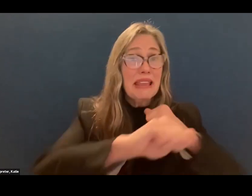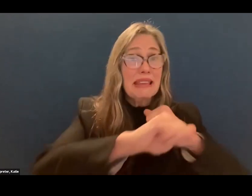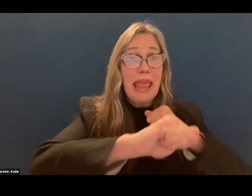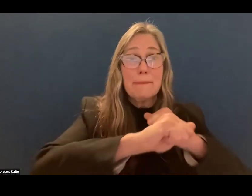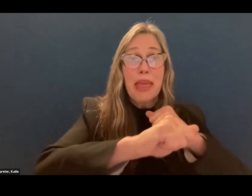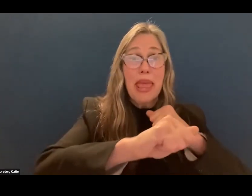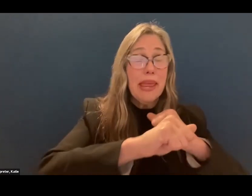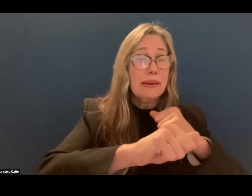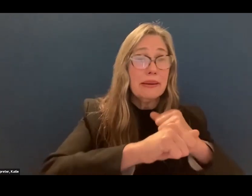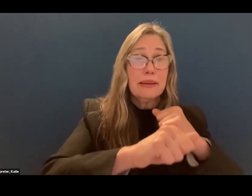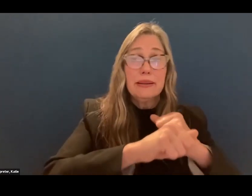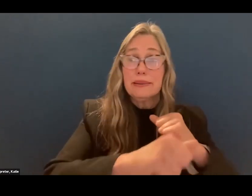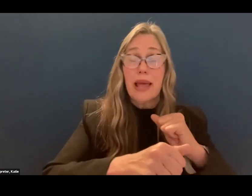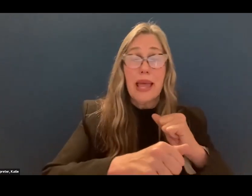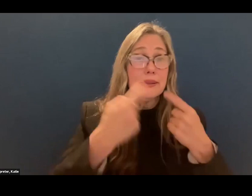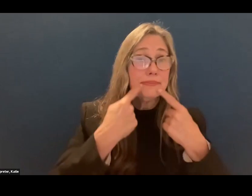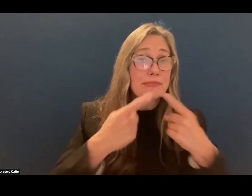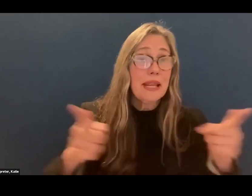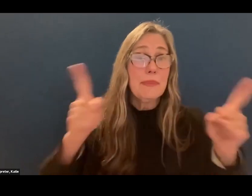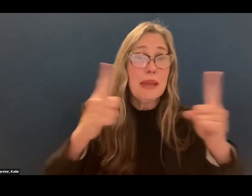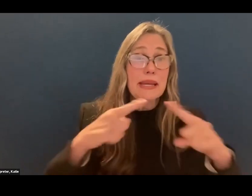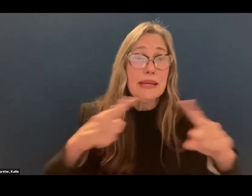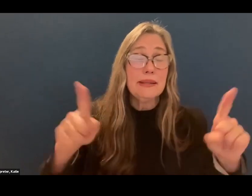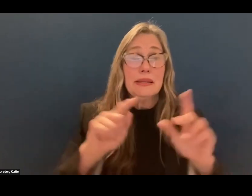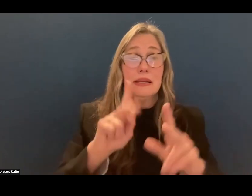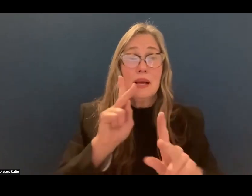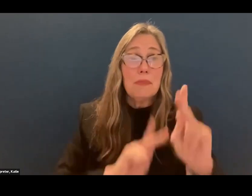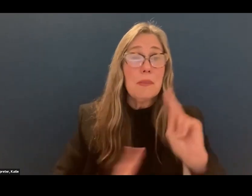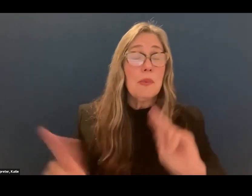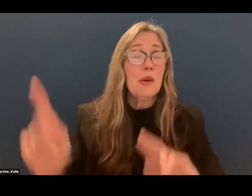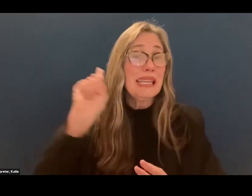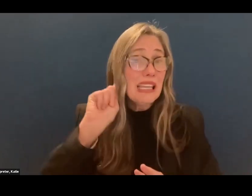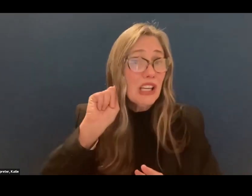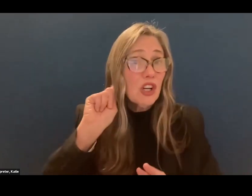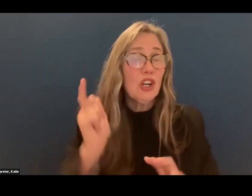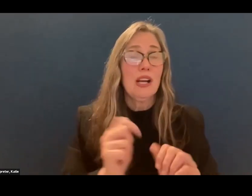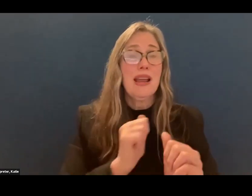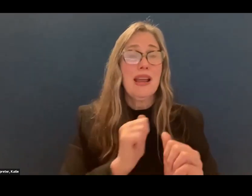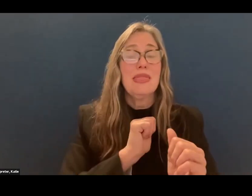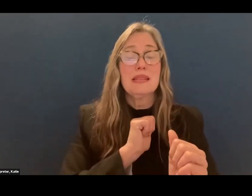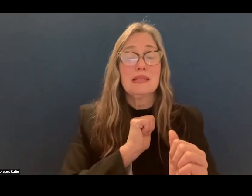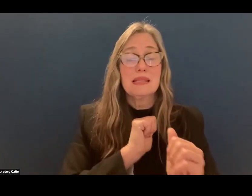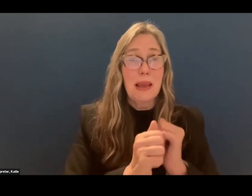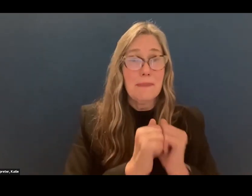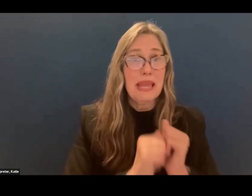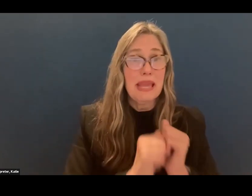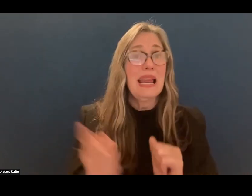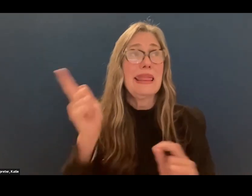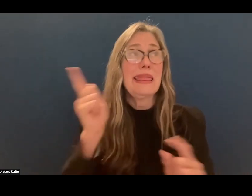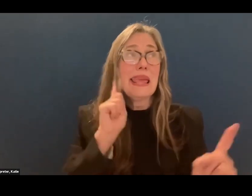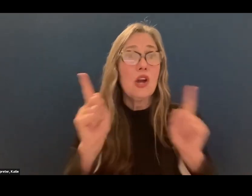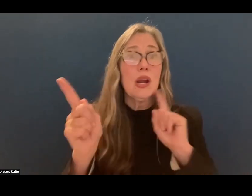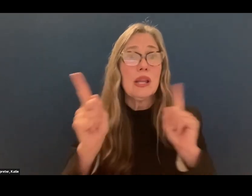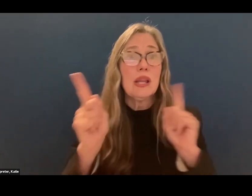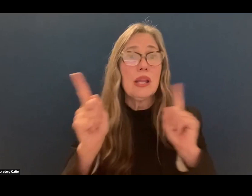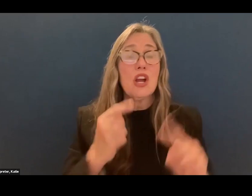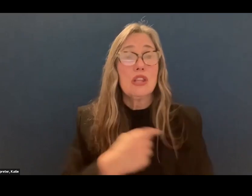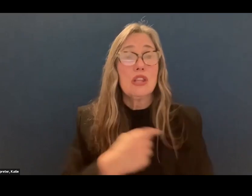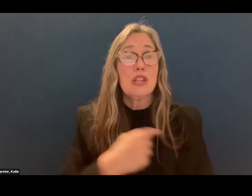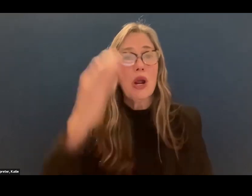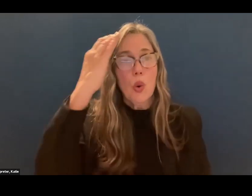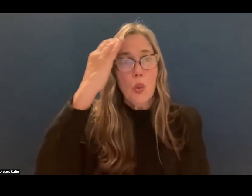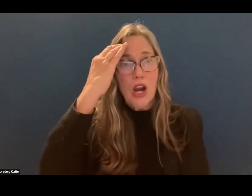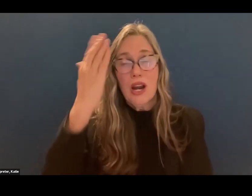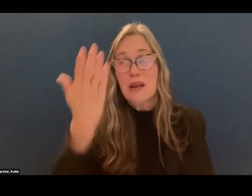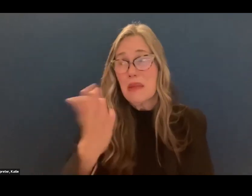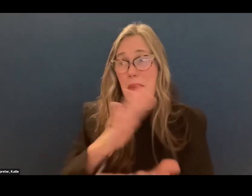it be a campaign? Because that's out there. Have the community, hear this campaign. It's constantly in there, and that we're aware of it, So